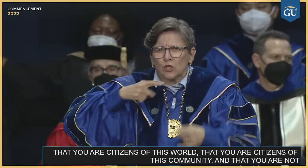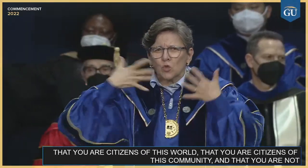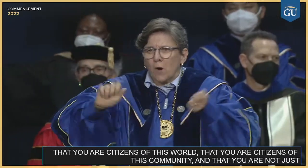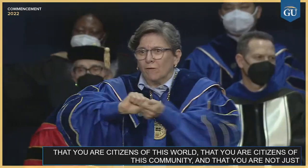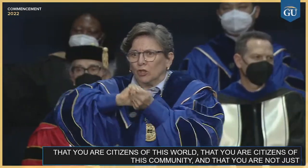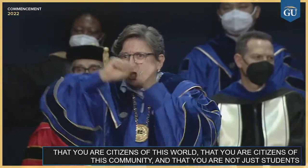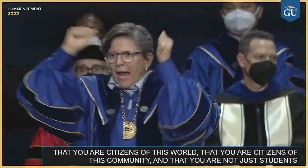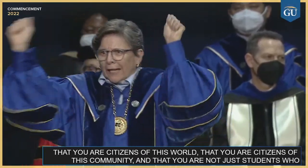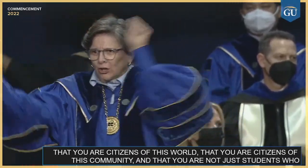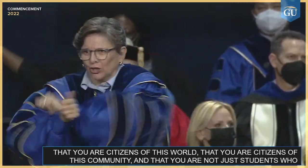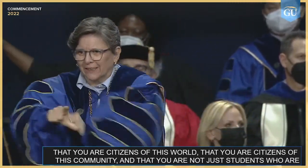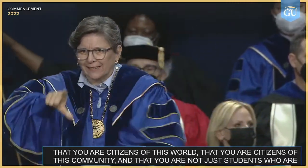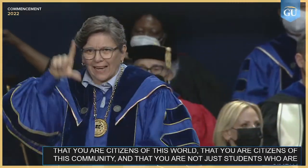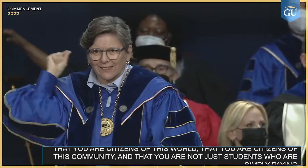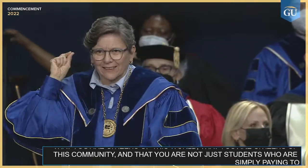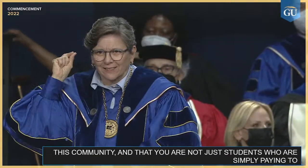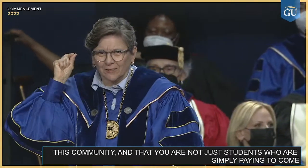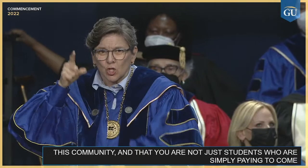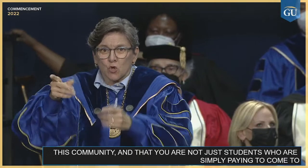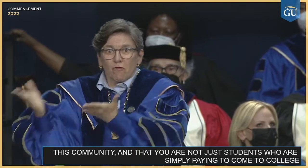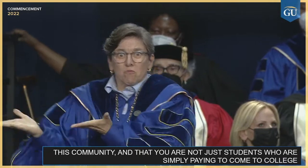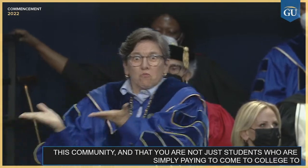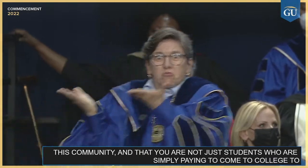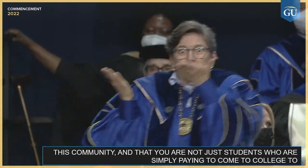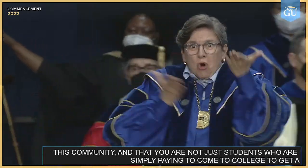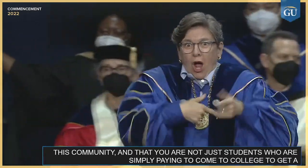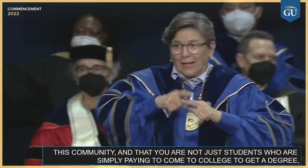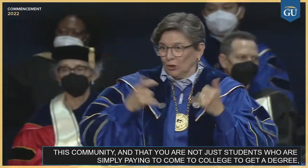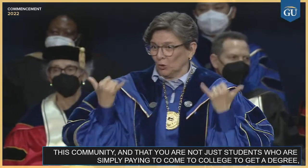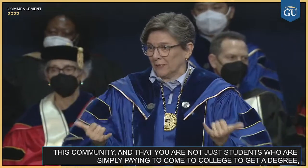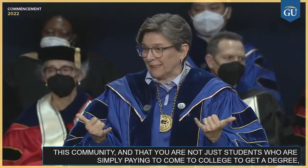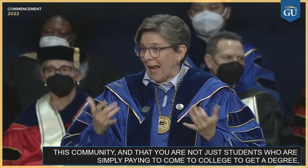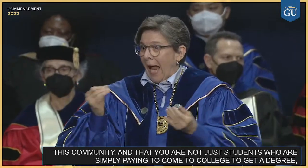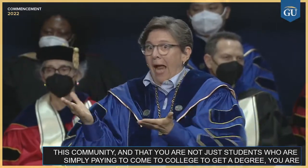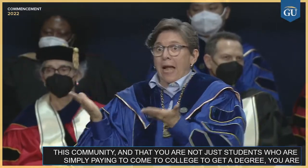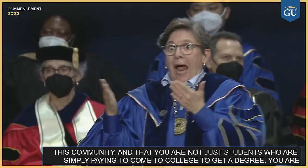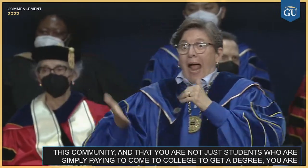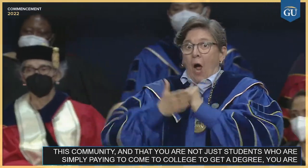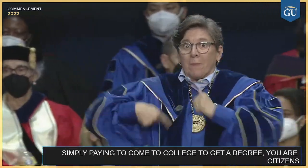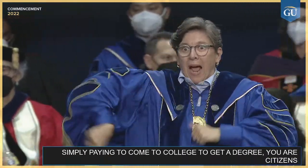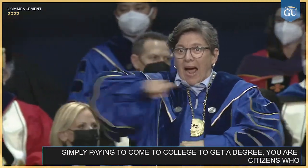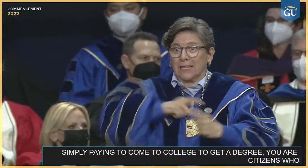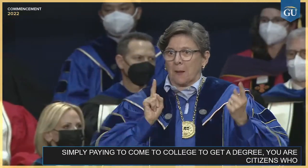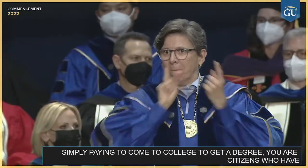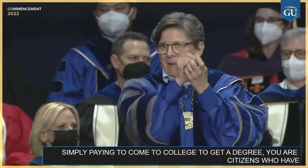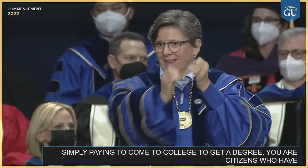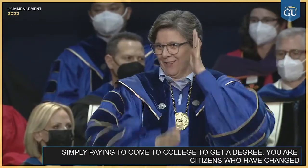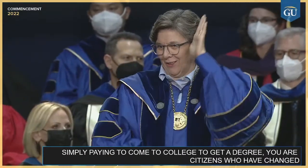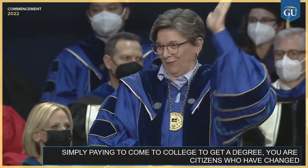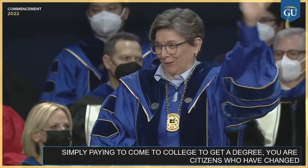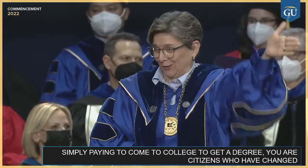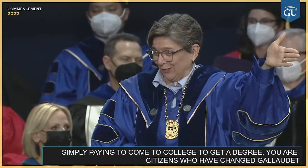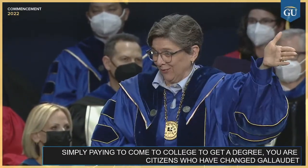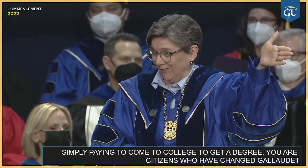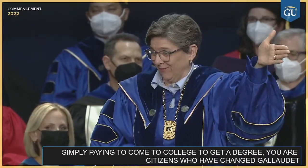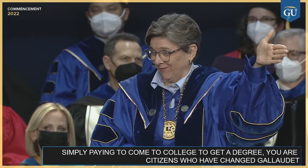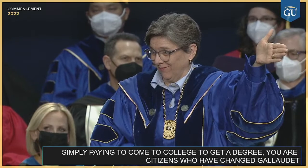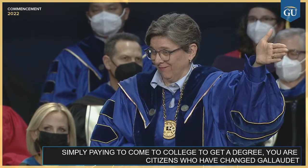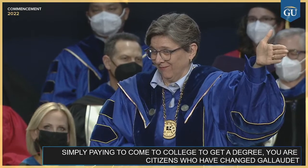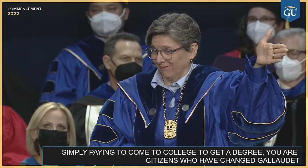are citizens who have changed Gallaudet. You have brought us to where we are today. You have helped us be able to meet where we are going in the